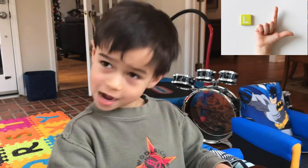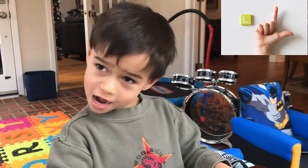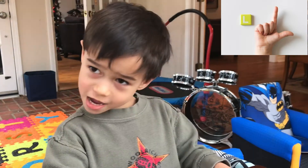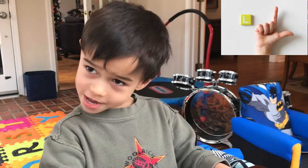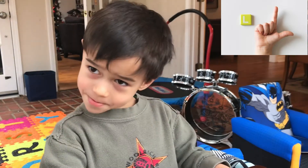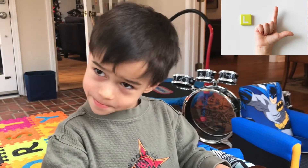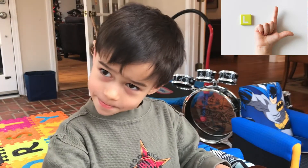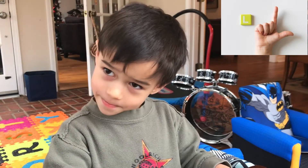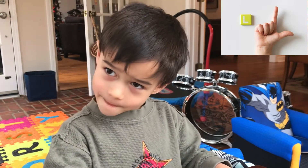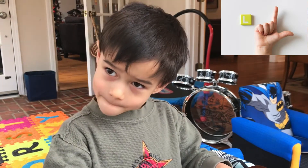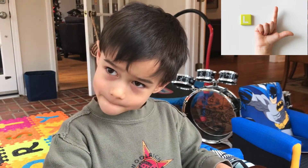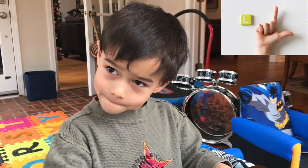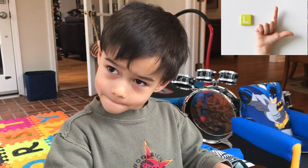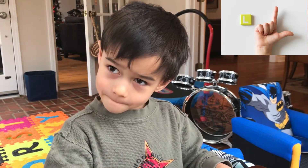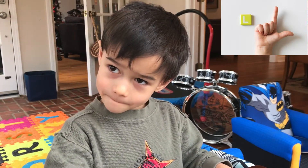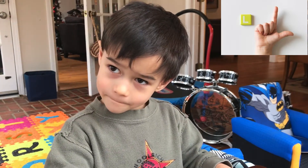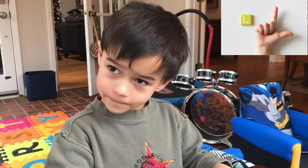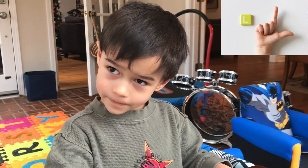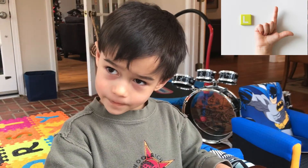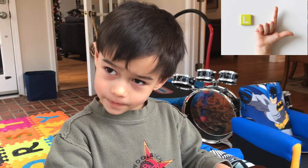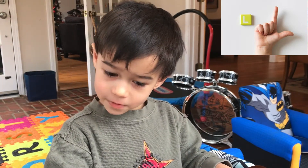Lime. Lime. What else?